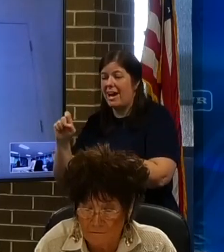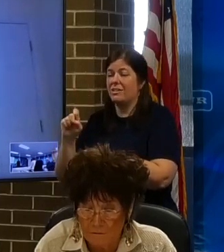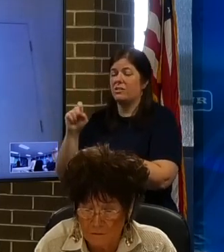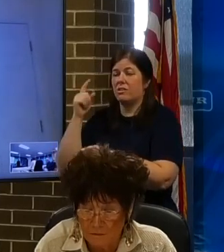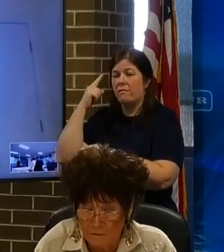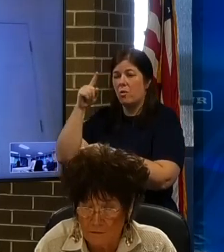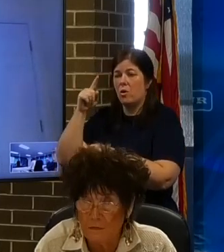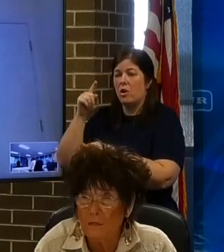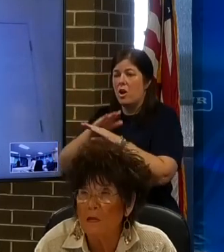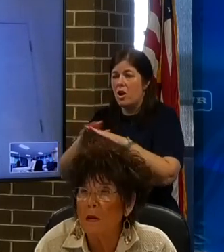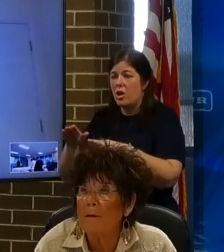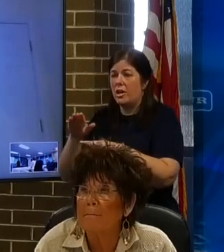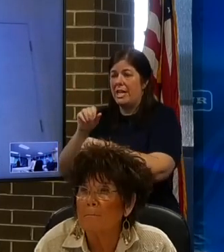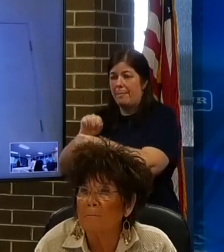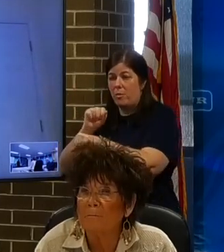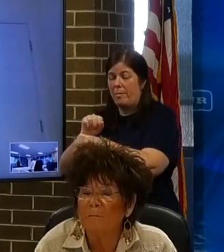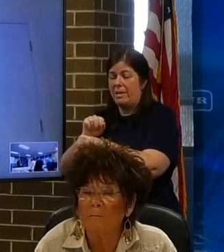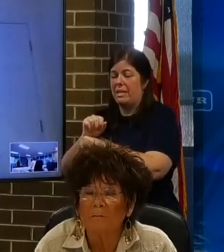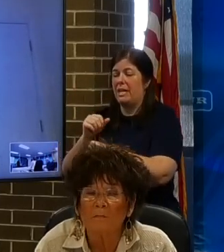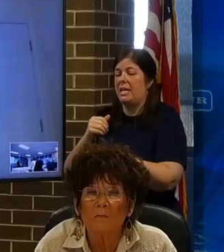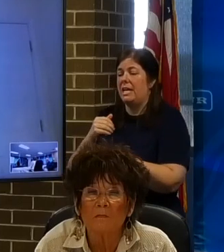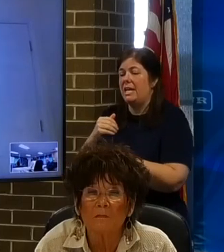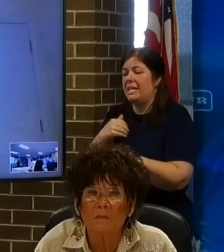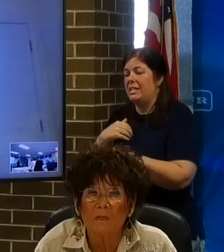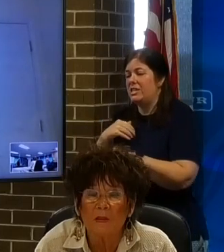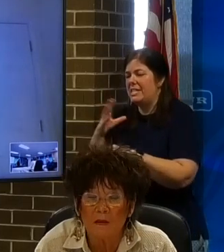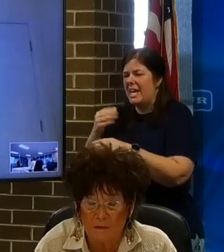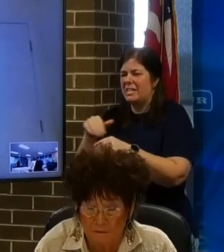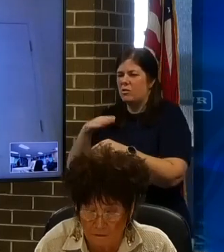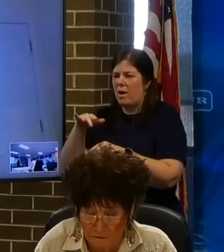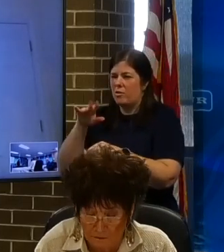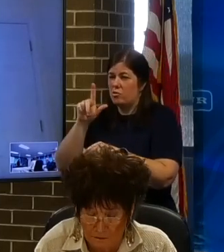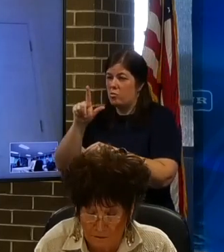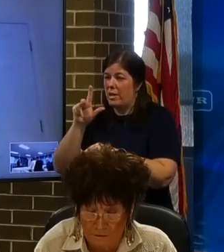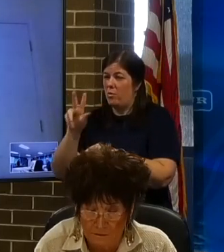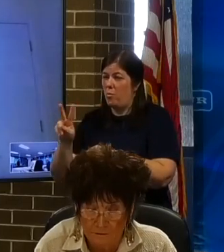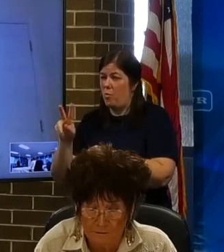about 21 days after that claim has been complete before they can receive those benefits.